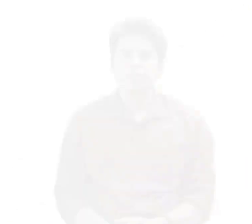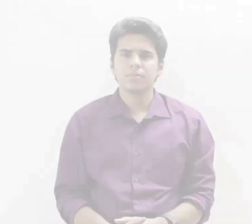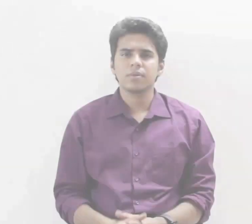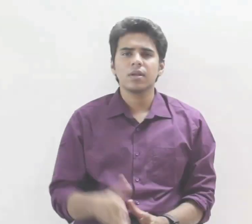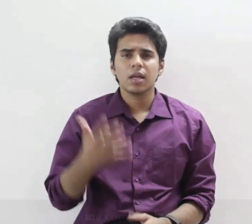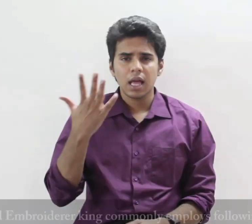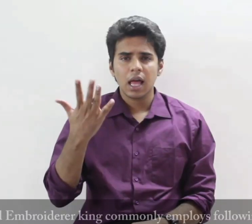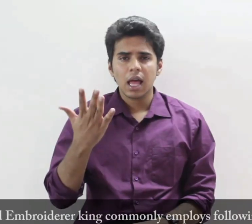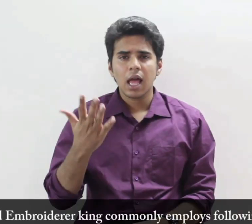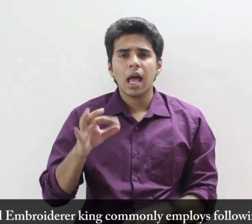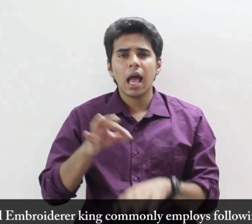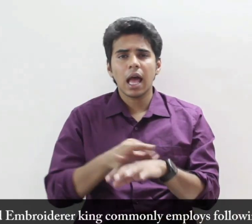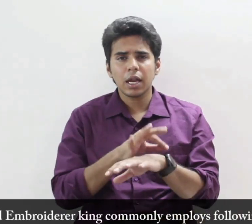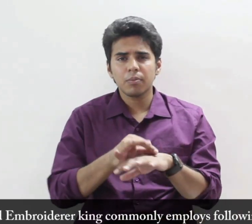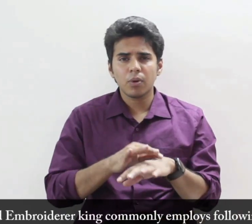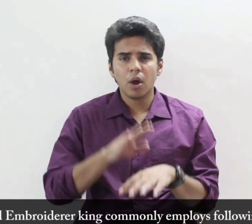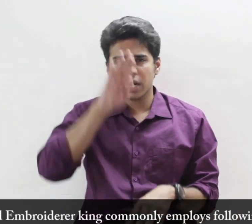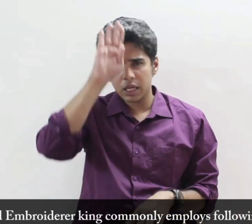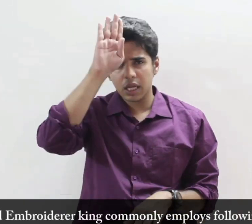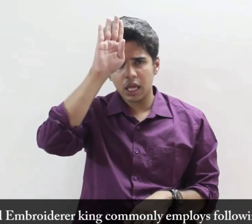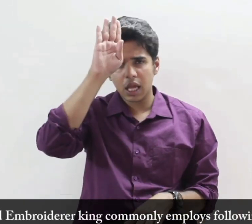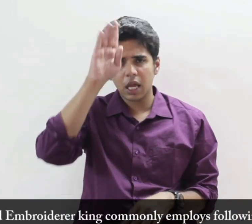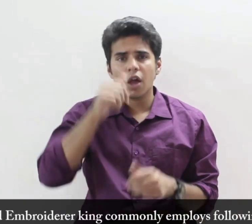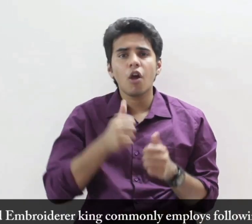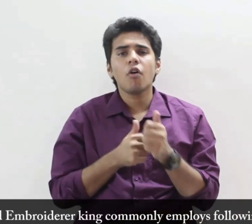Hand embroidering commonly employs following stitches.